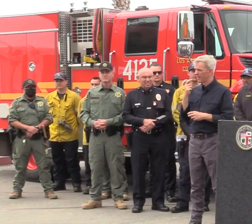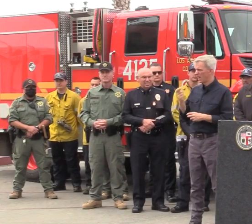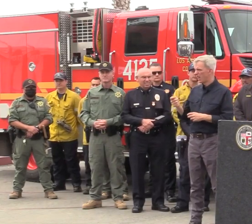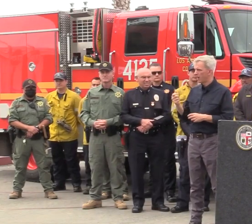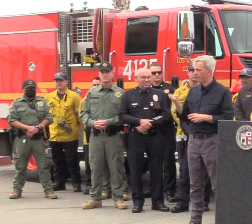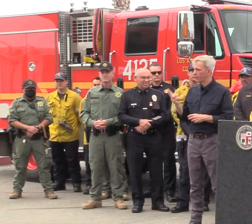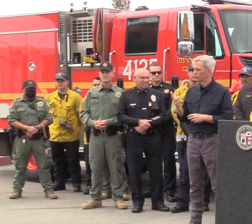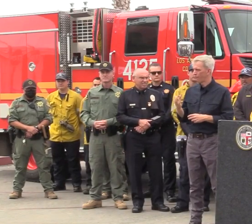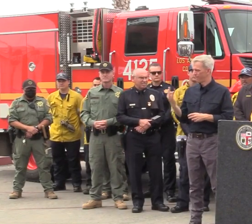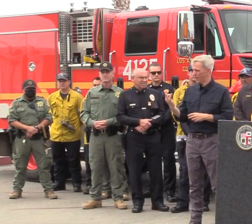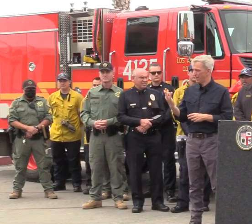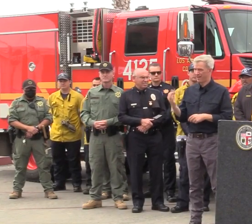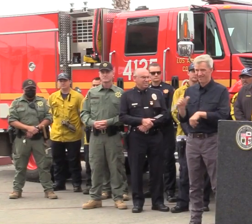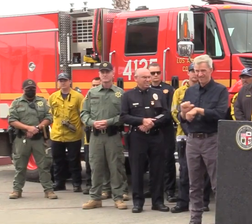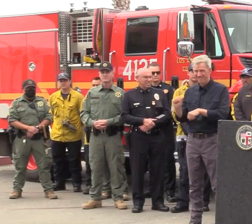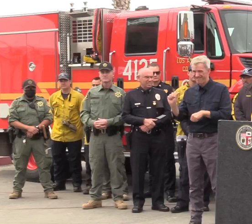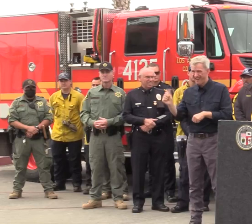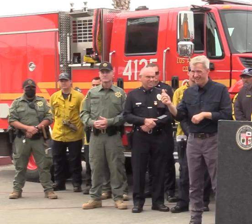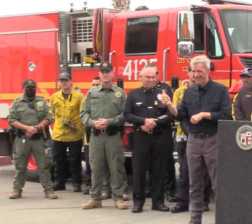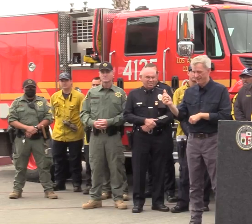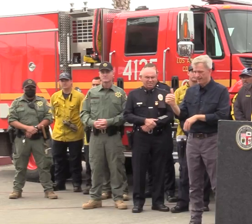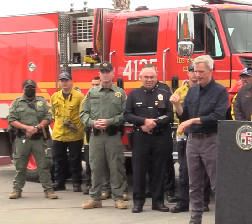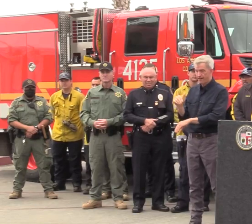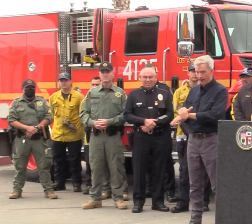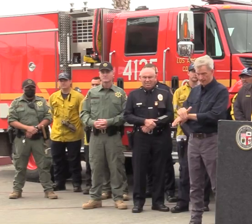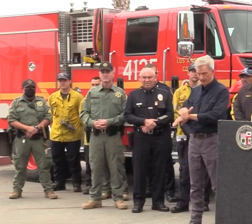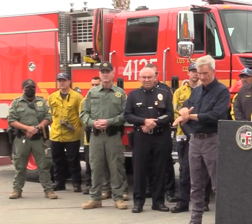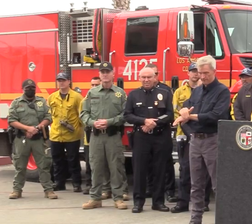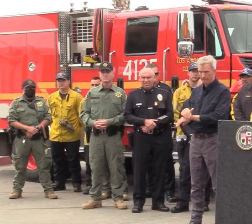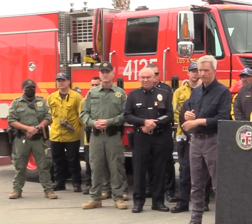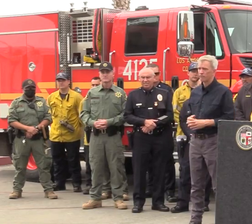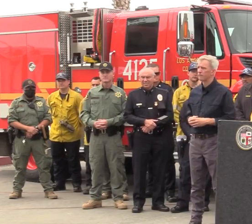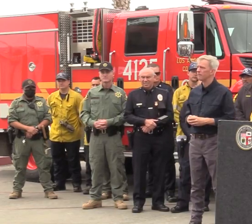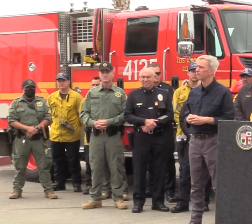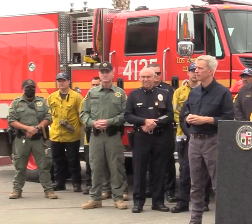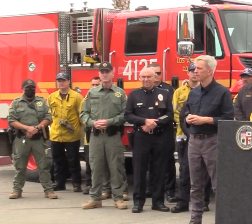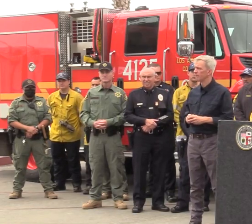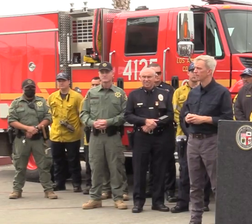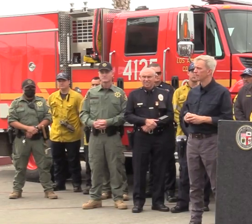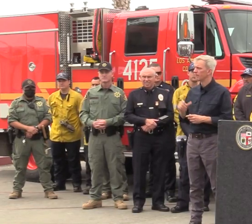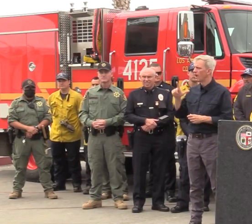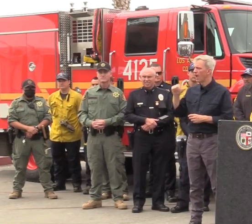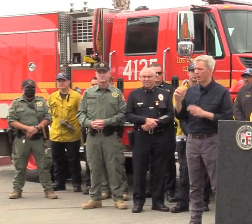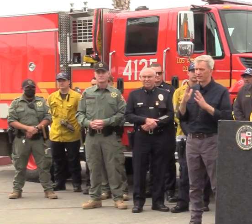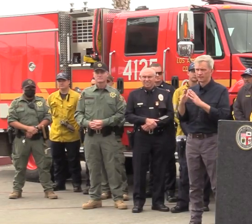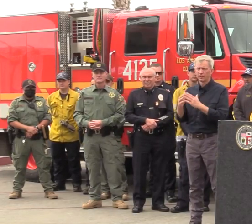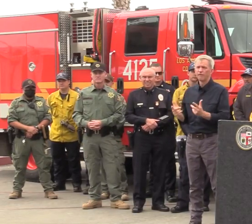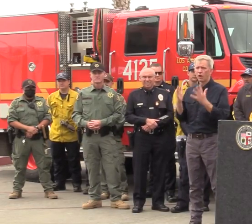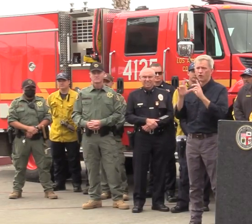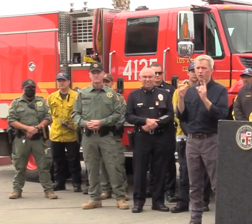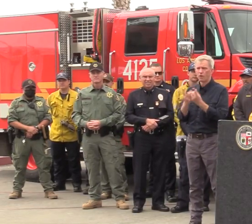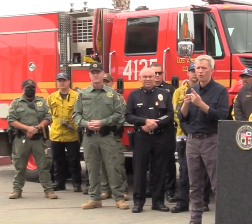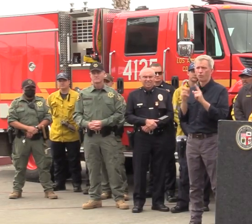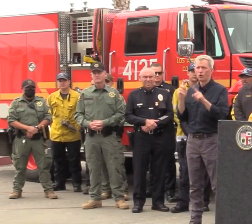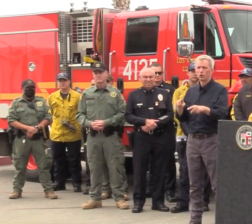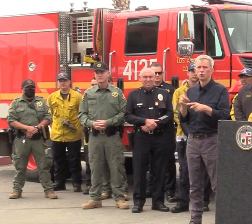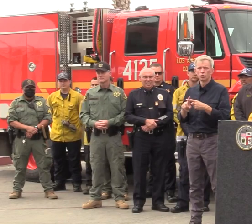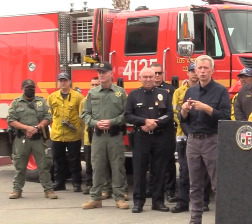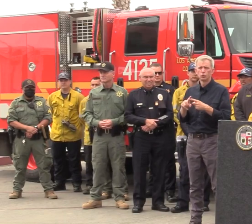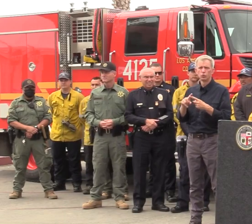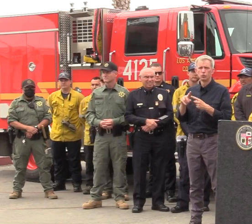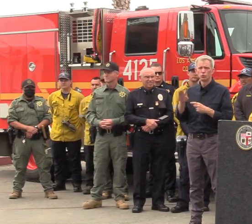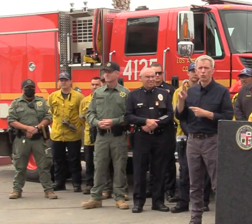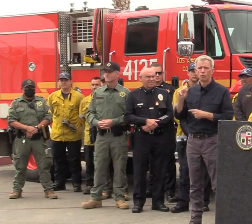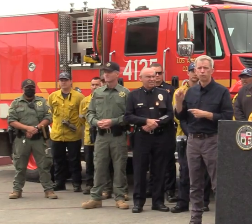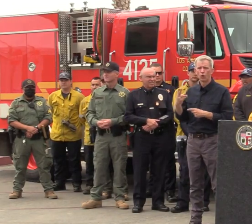This past Friday at 10 p.m., we had a response by Los Angeles City Fire Department to a reported brush fire